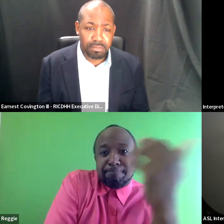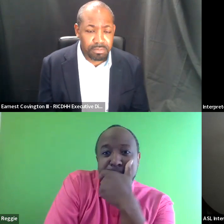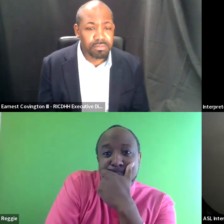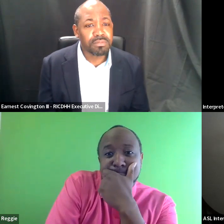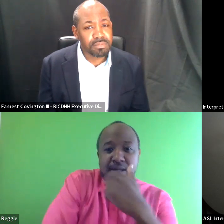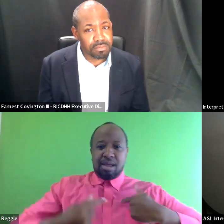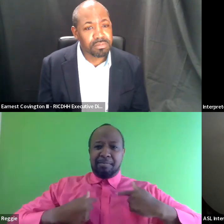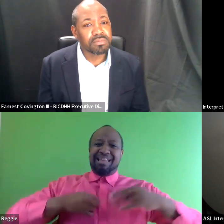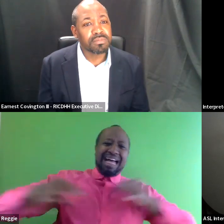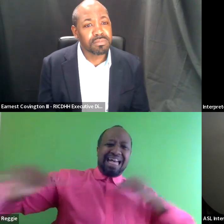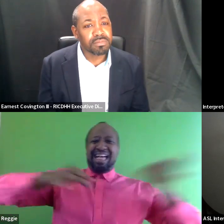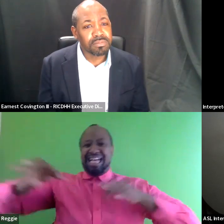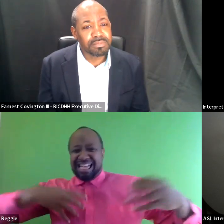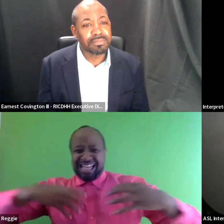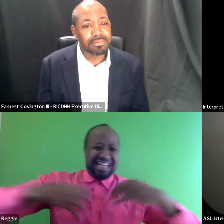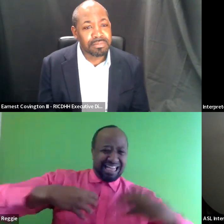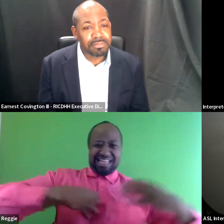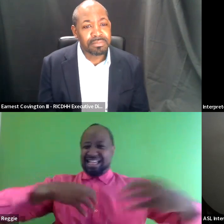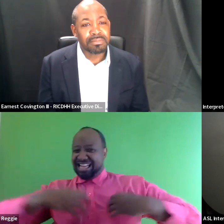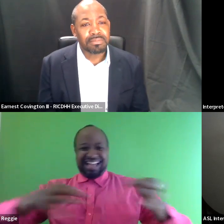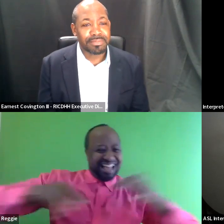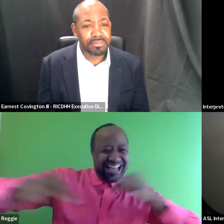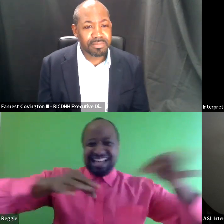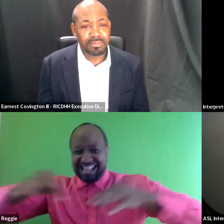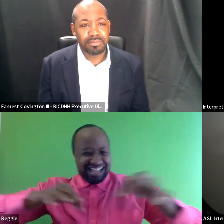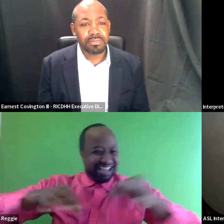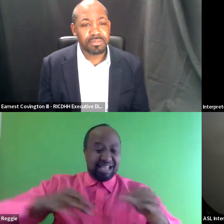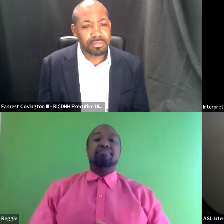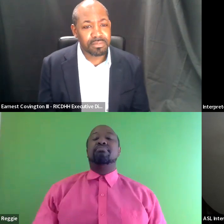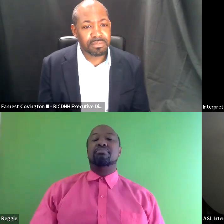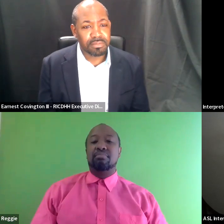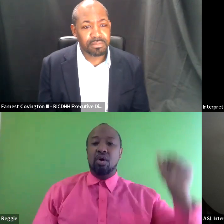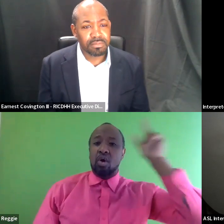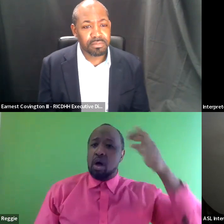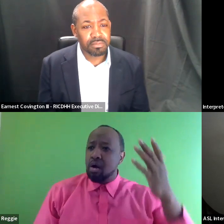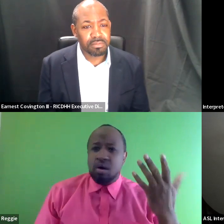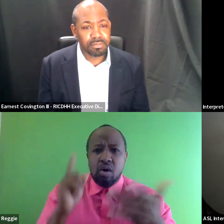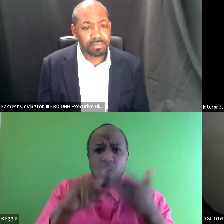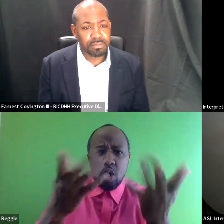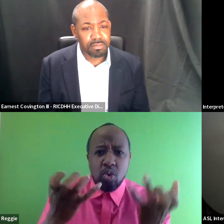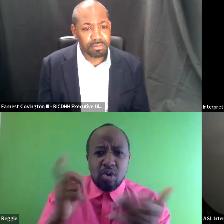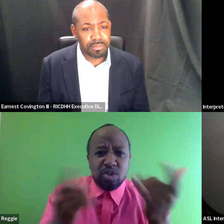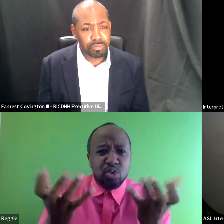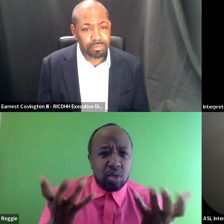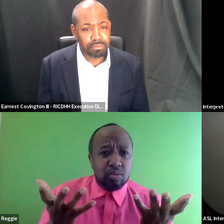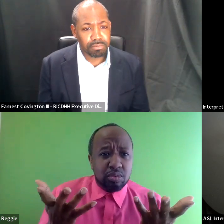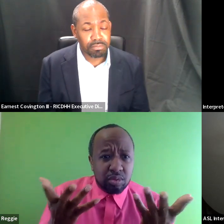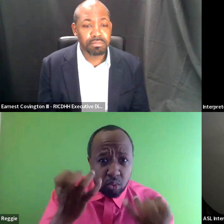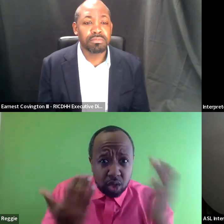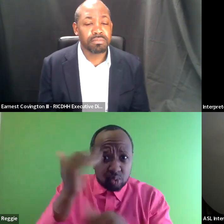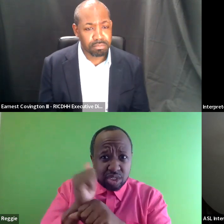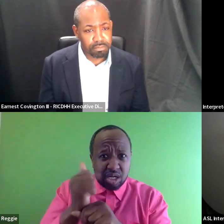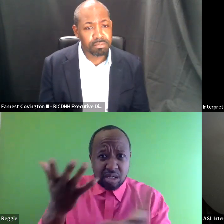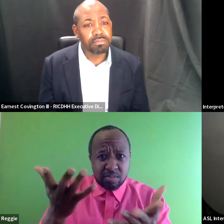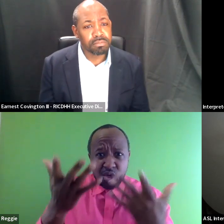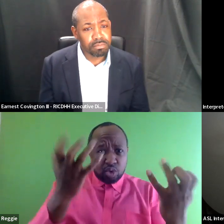I listened. I was like, come on, give me what you got. And there was all this explaining and angst about why there were different opinions. And I'm like,